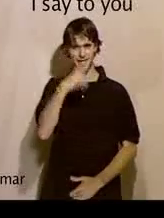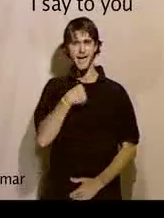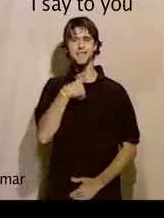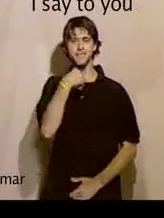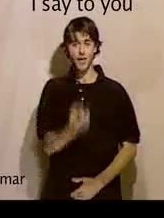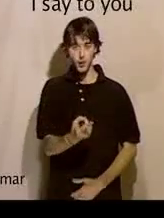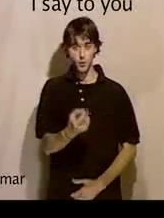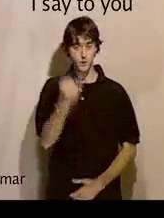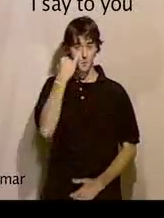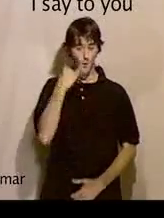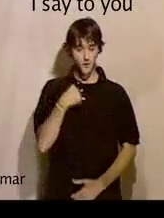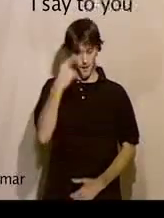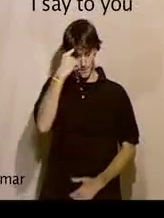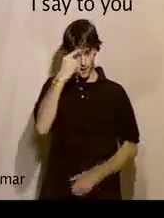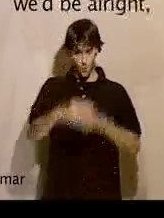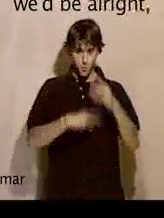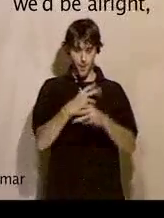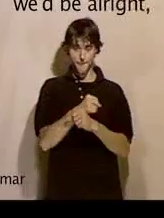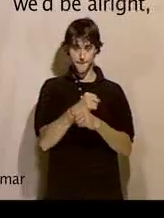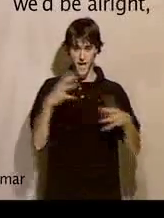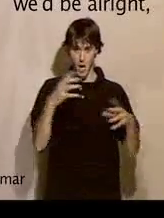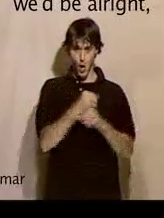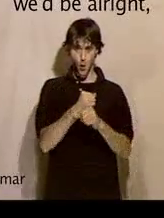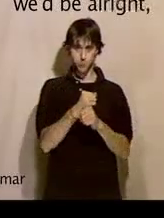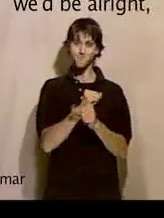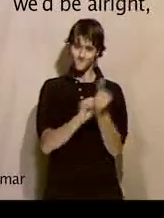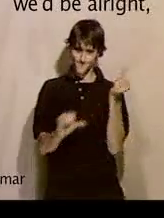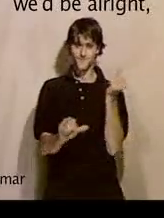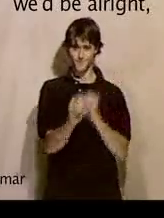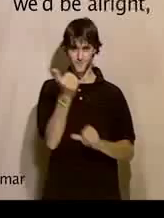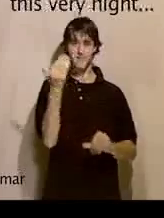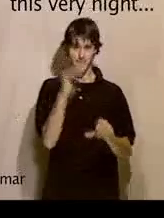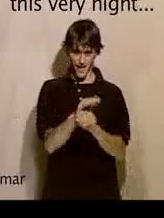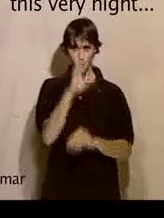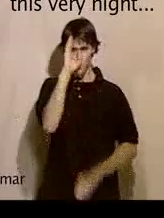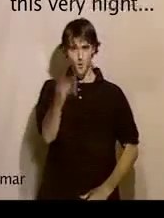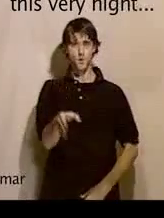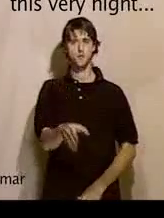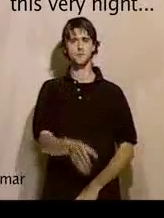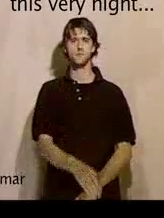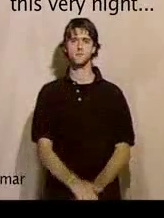why I say to you, that if I didn't think we'd be alright, I'd end my life this very night.